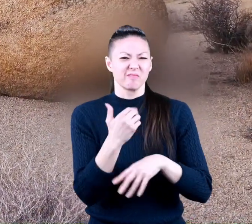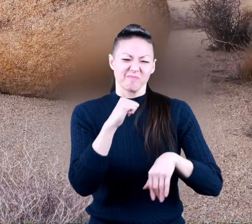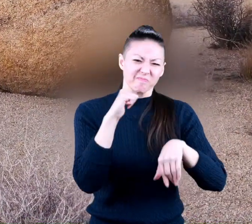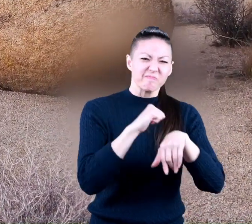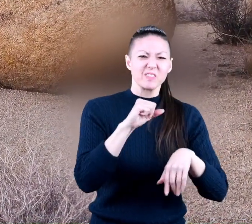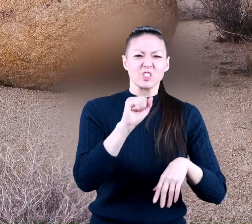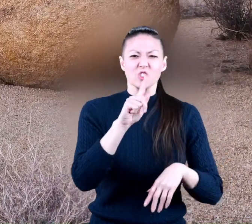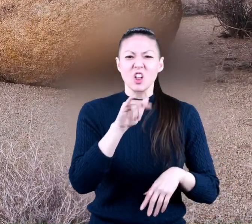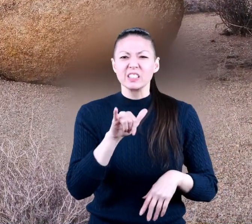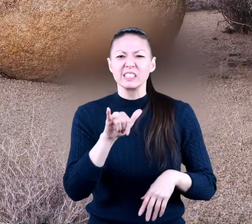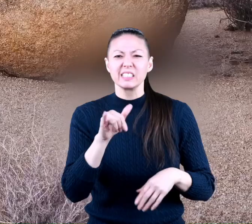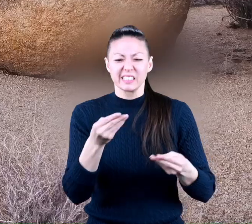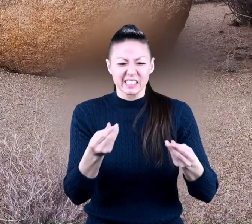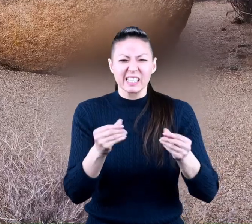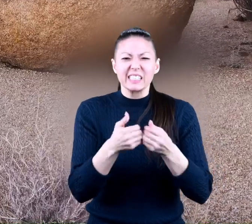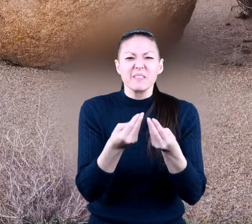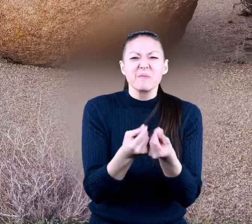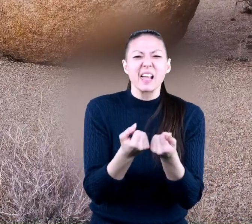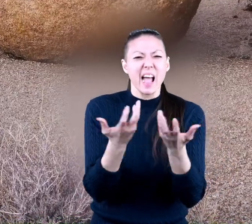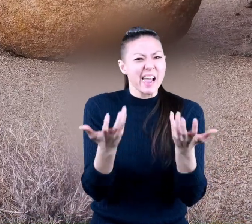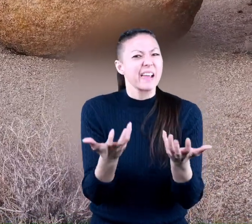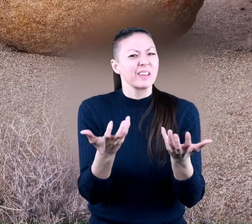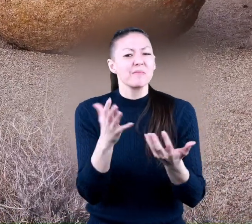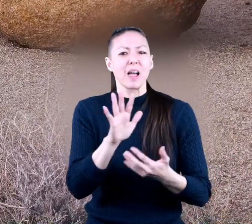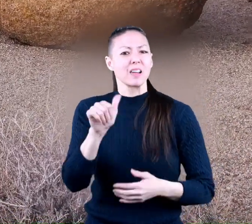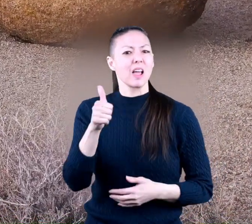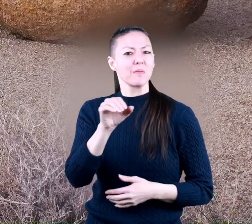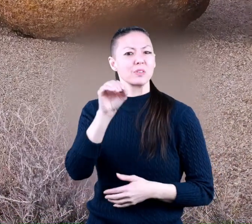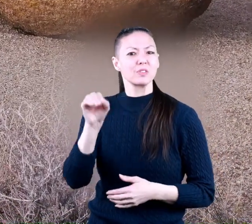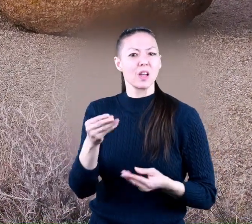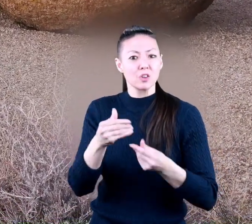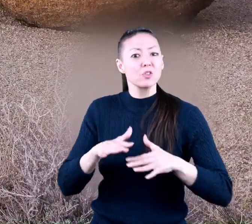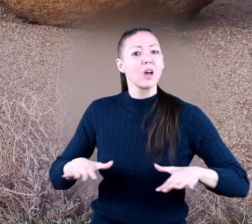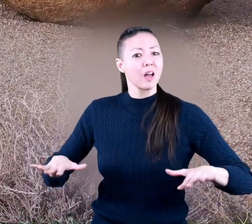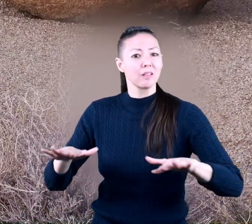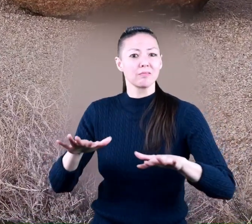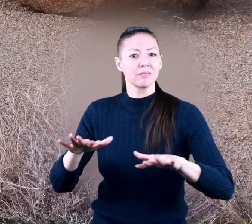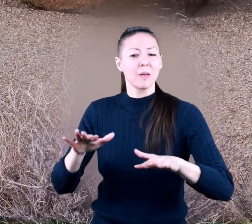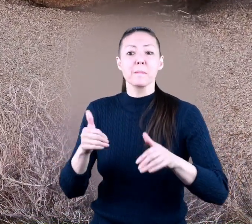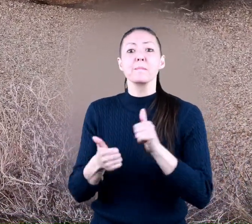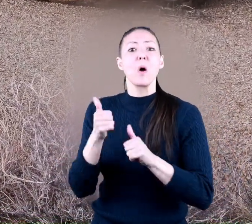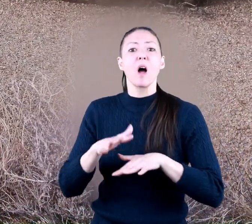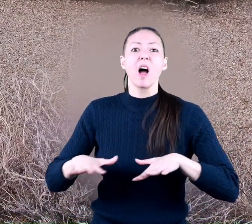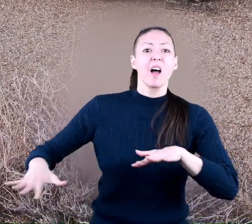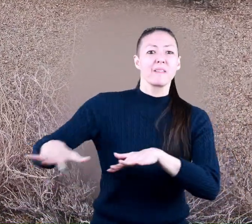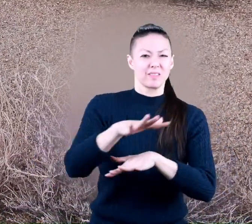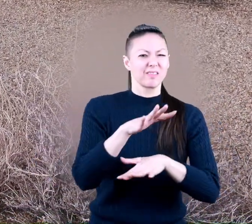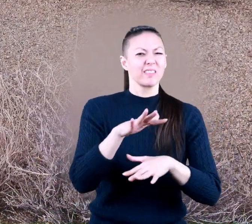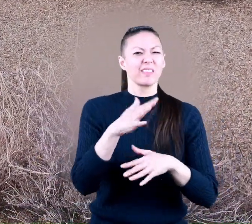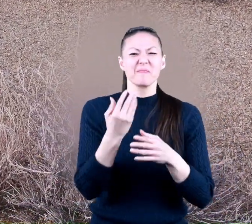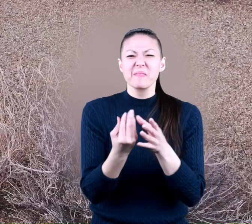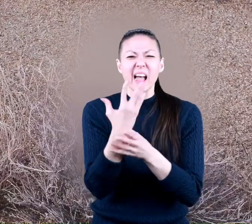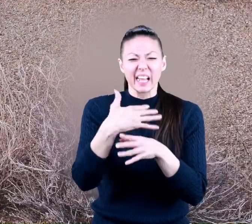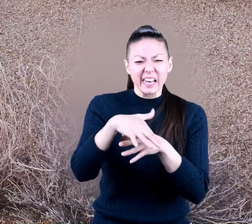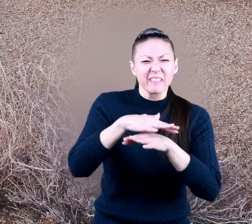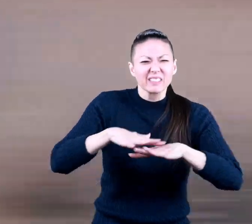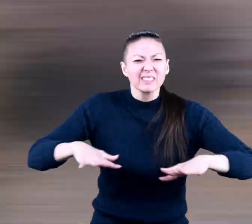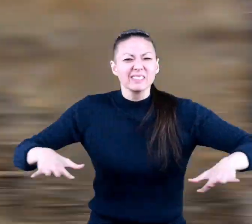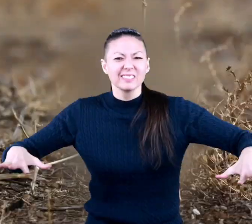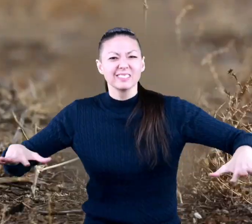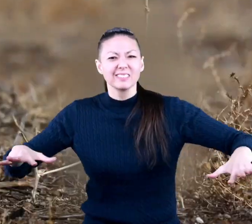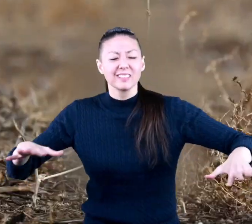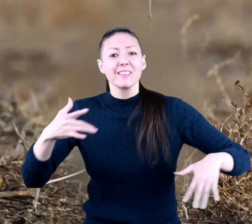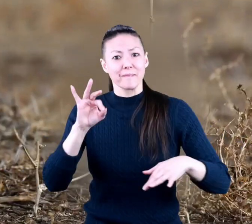it's mostly silty, salty, and heavy. Only about 10% of the ground there is covered by short, spiny-leaved